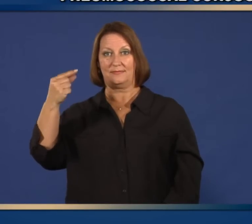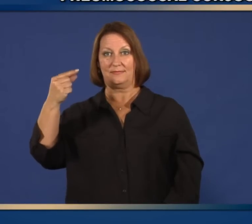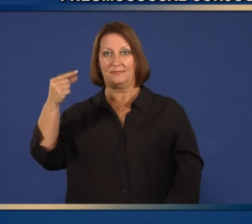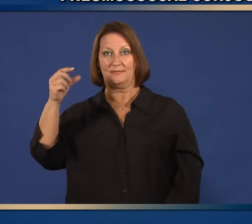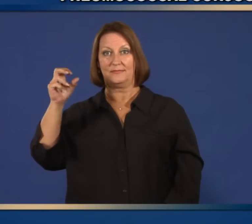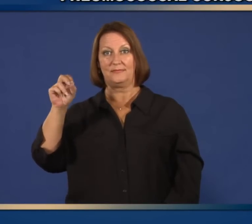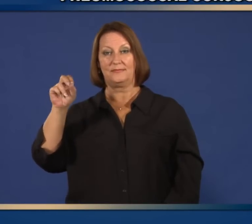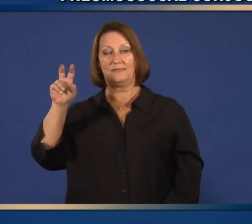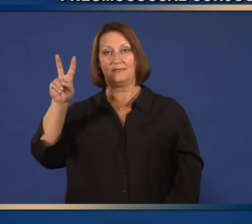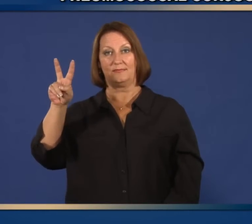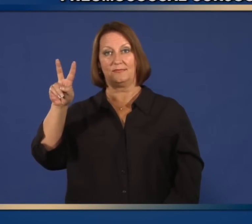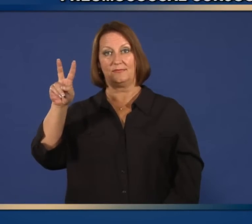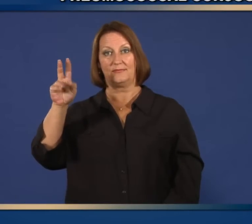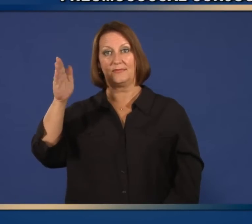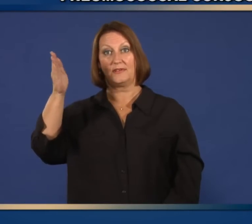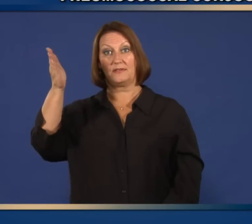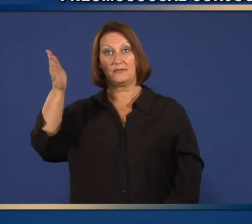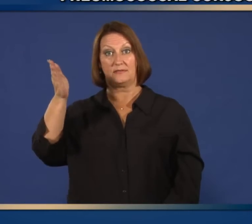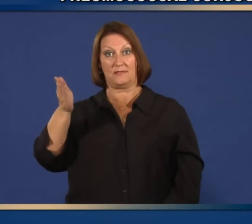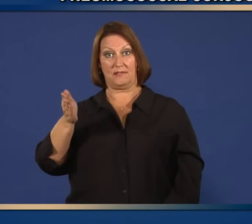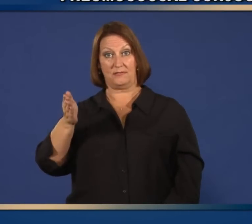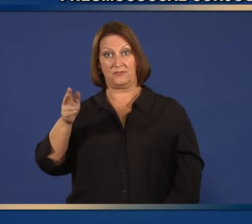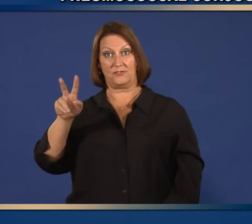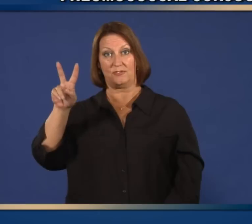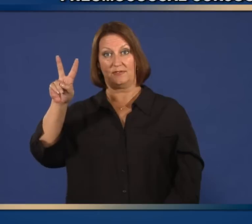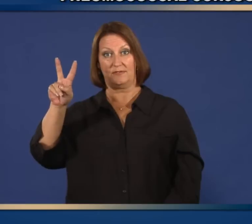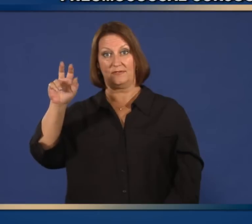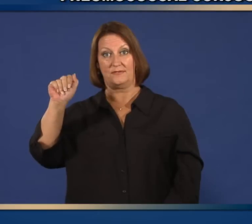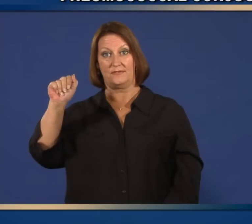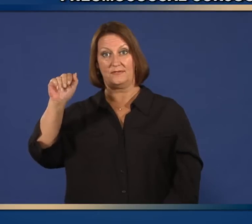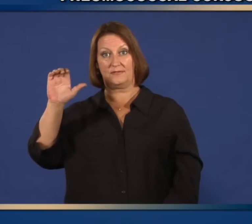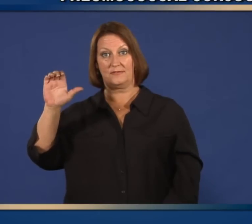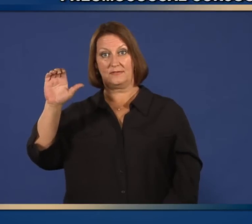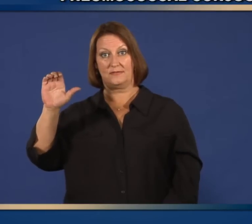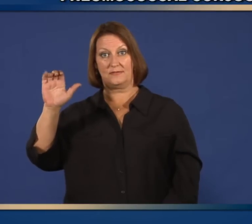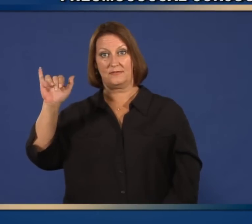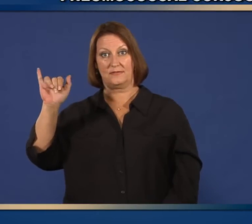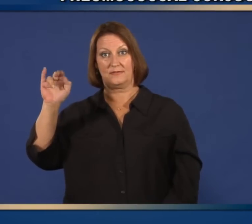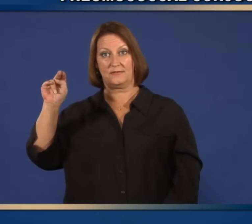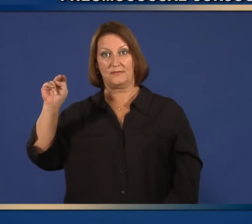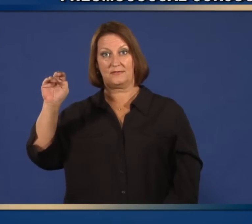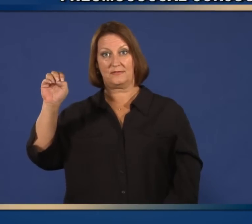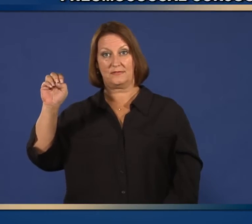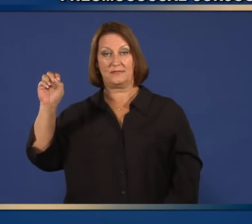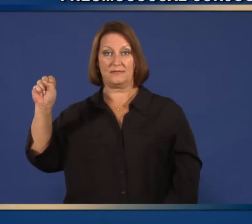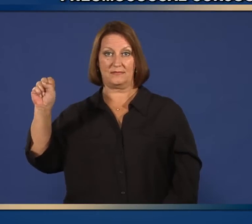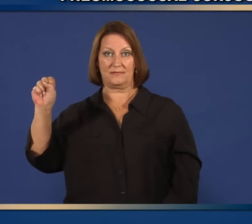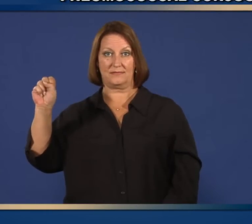www.cdc.gov/vaccines.